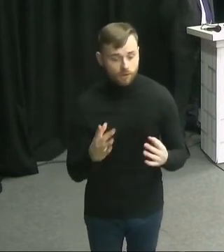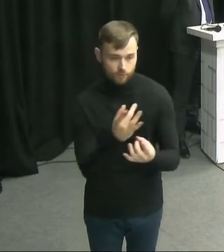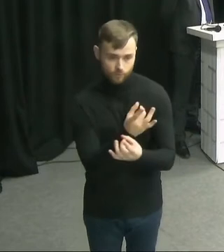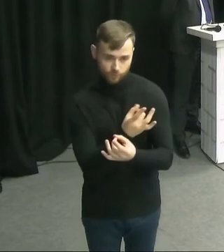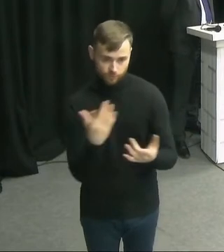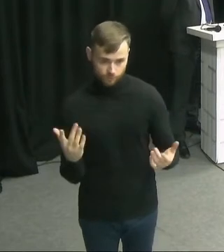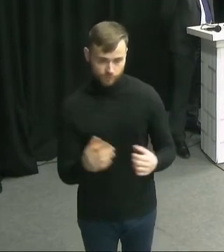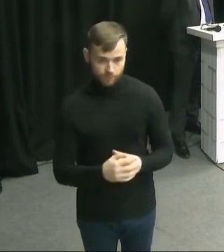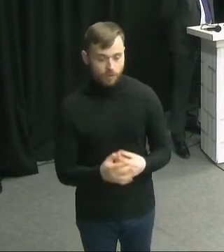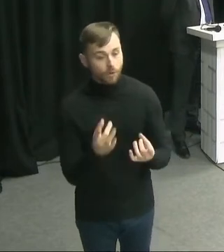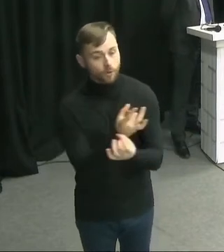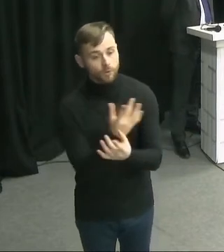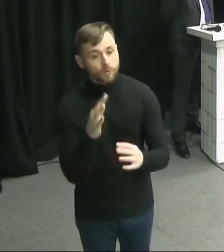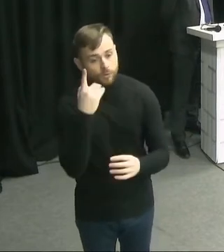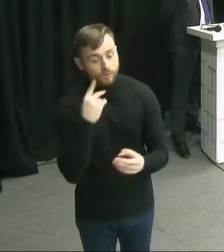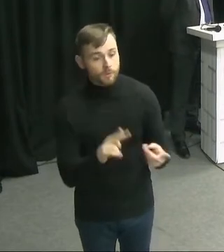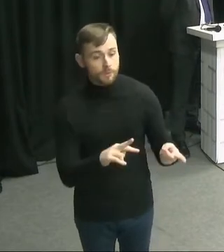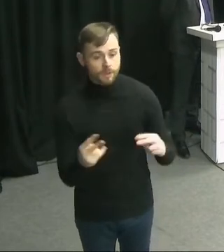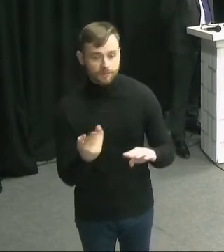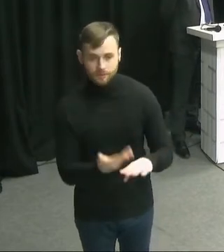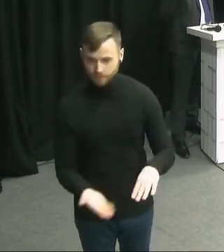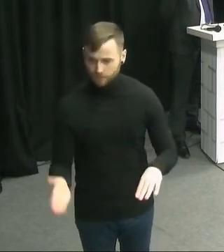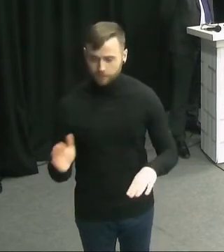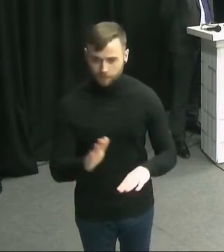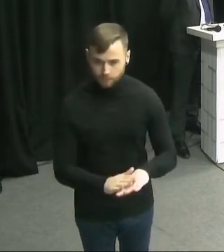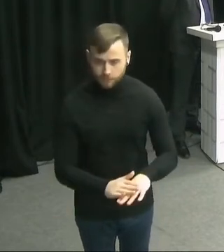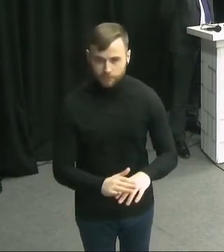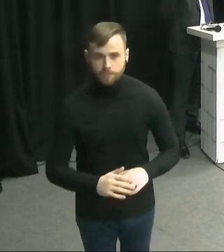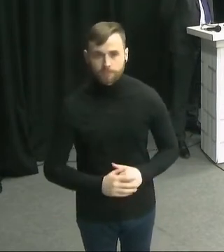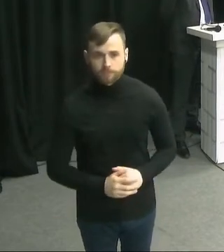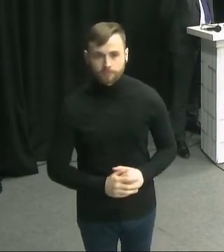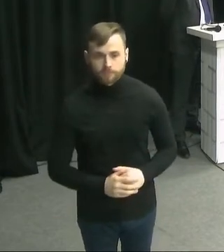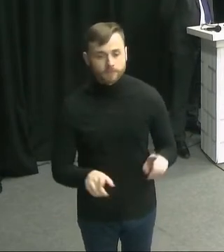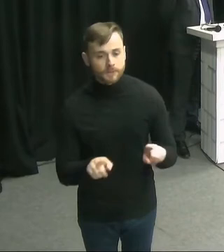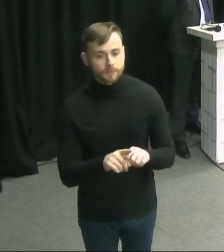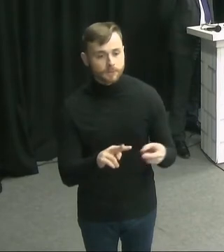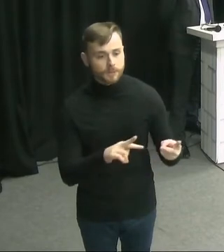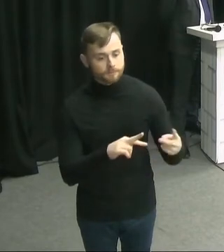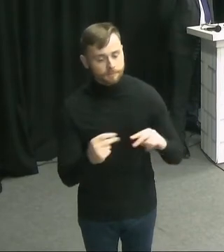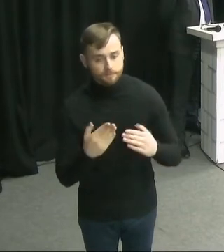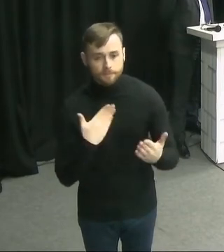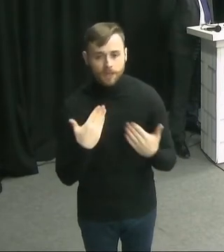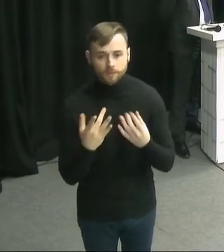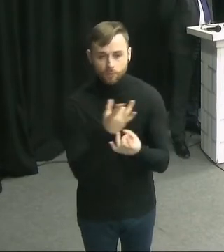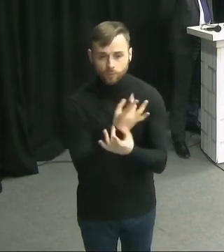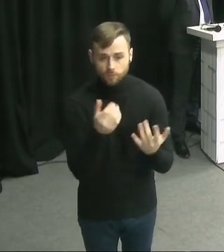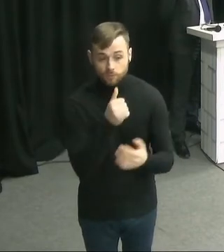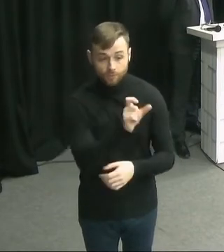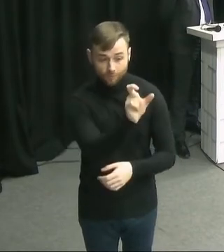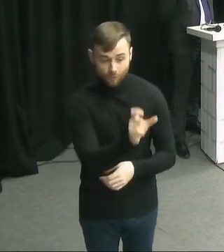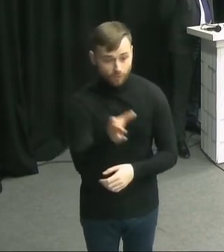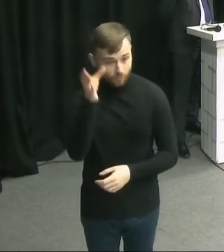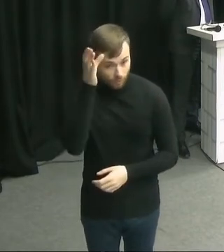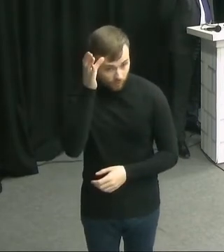the communication culture between smart people is very hard, because there is a